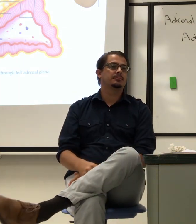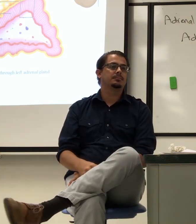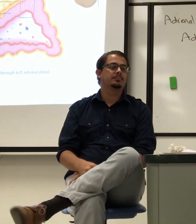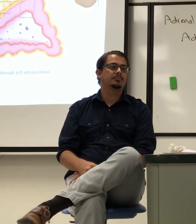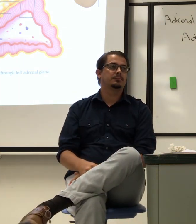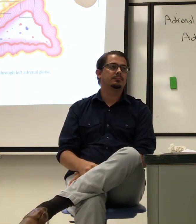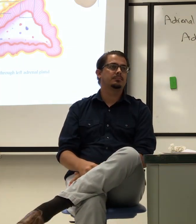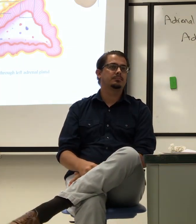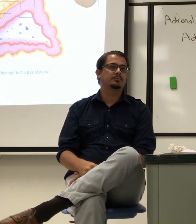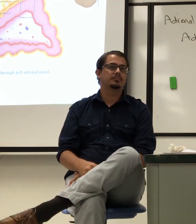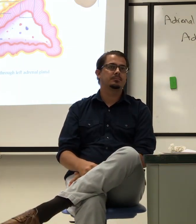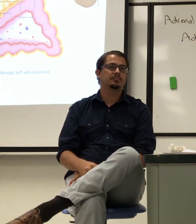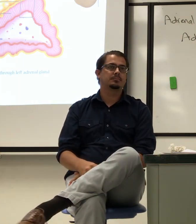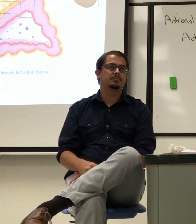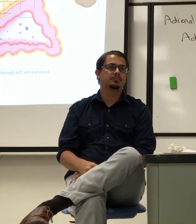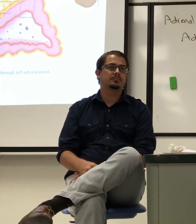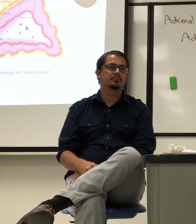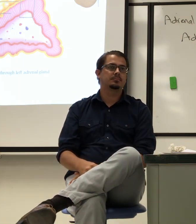Secretes